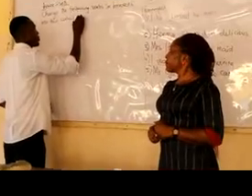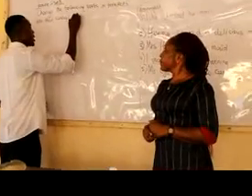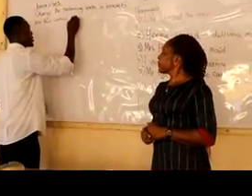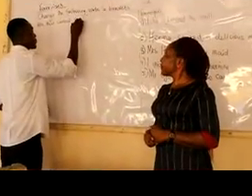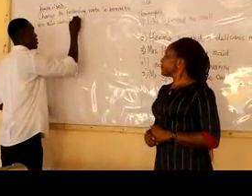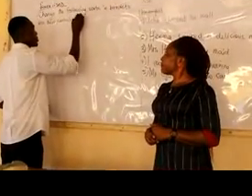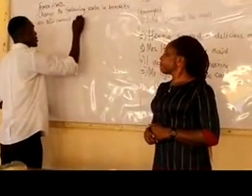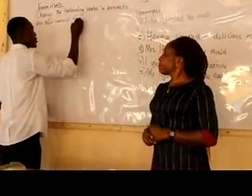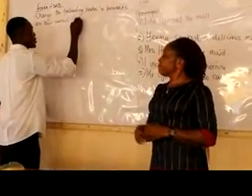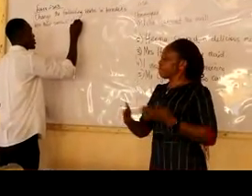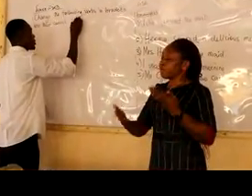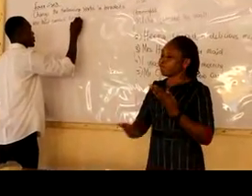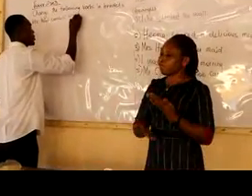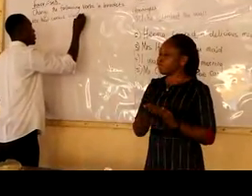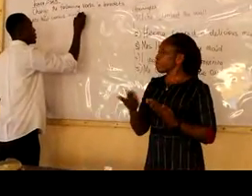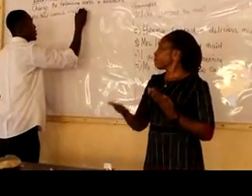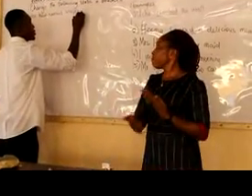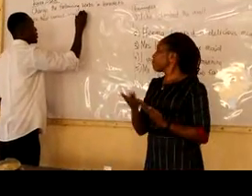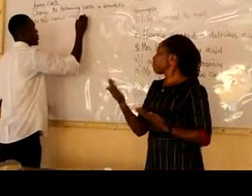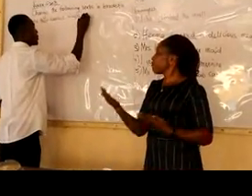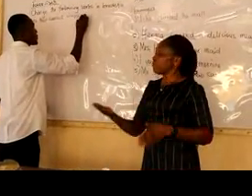simple past forms.